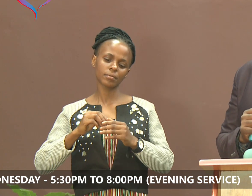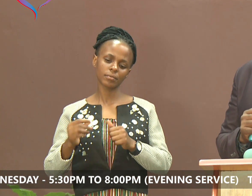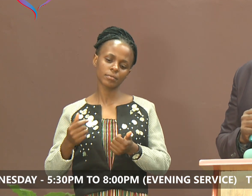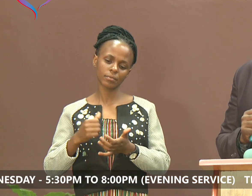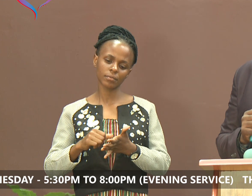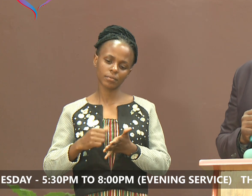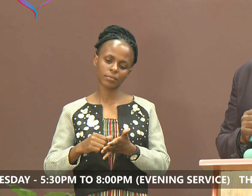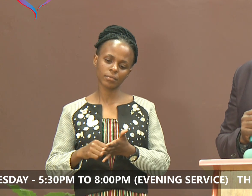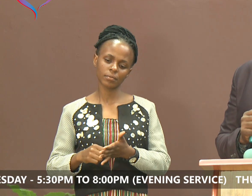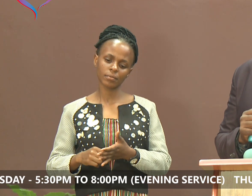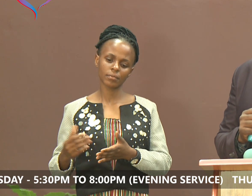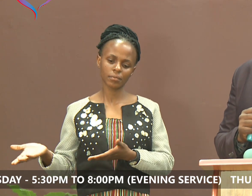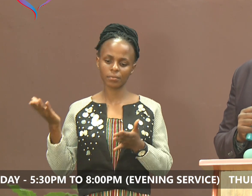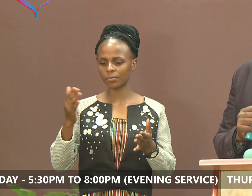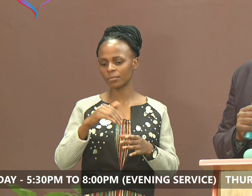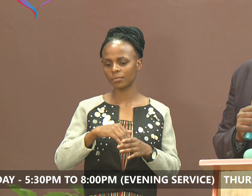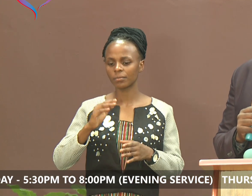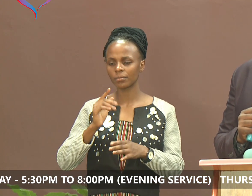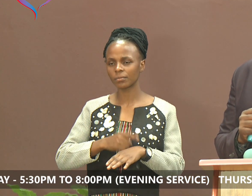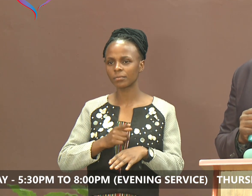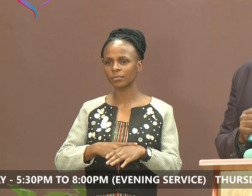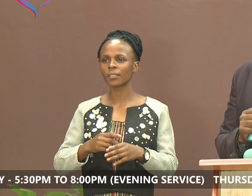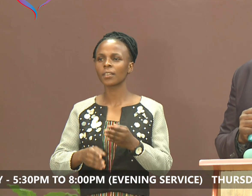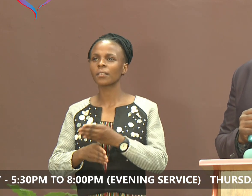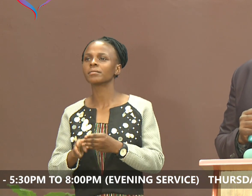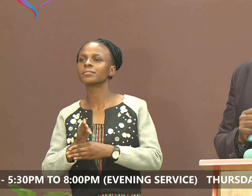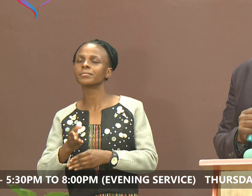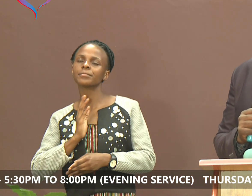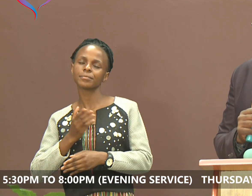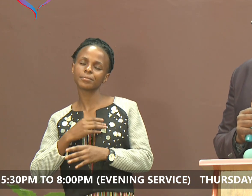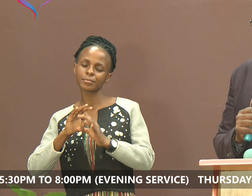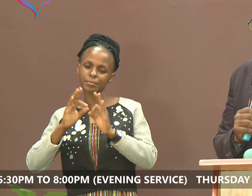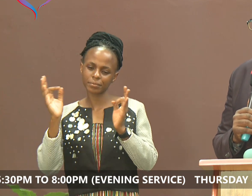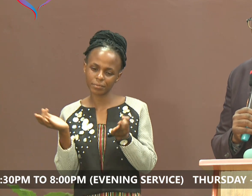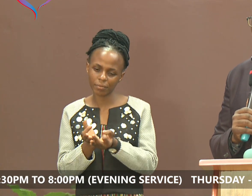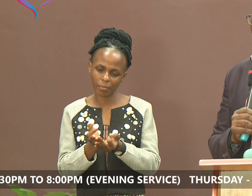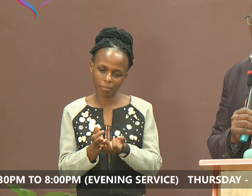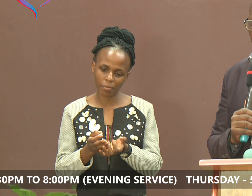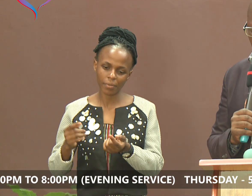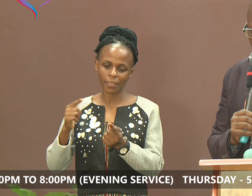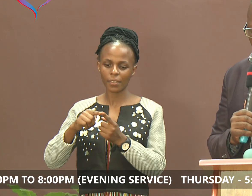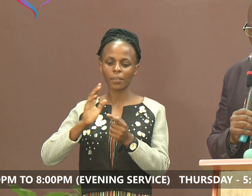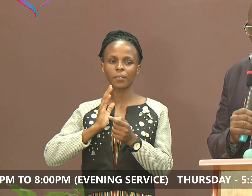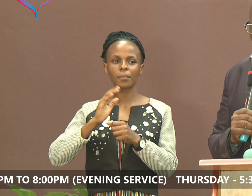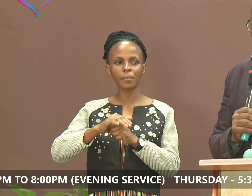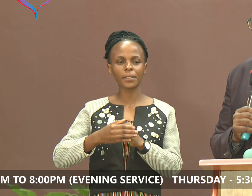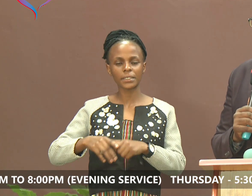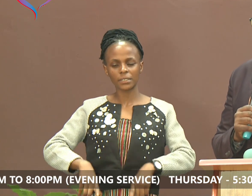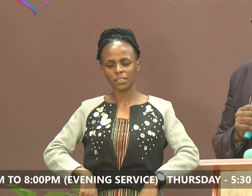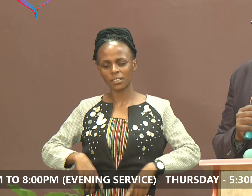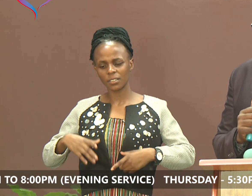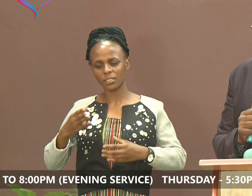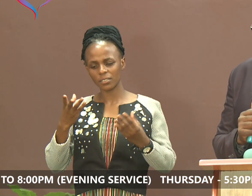that you brought in our generation to use to build our families. Technology has come. to make our lives easy, to make